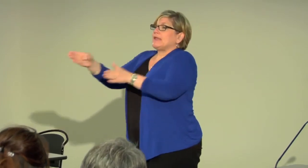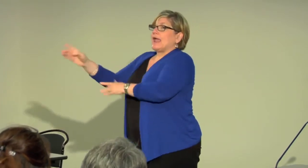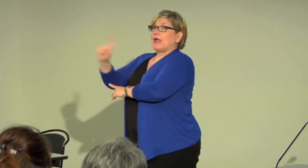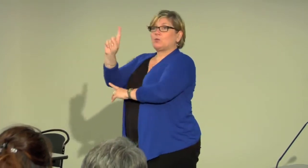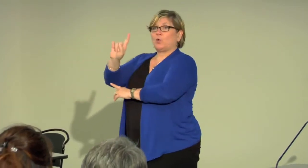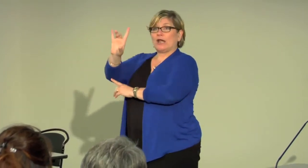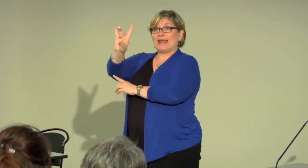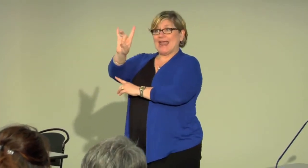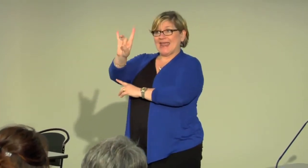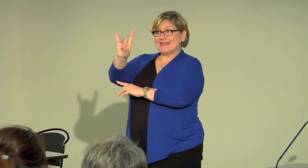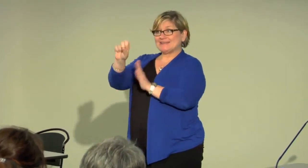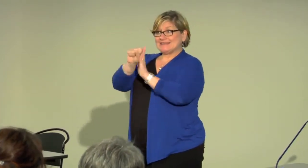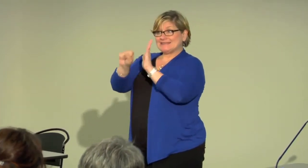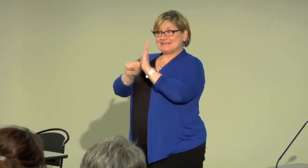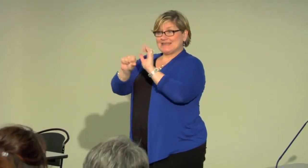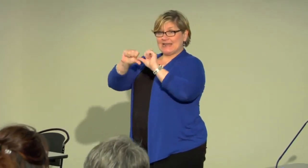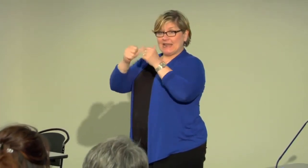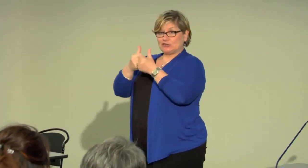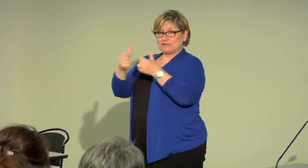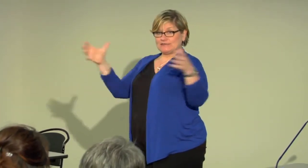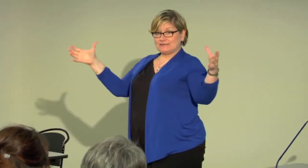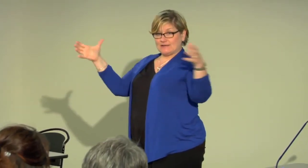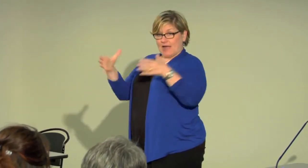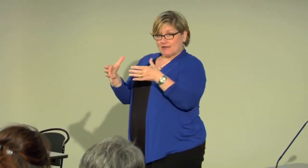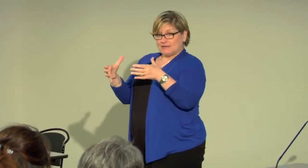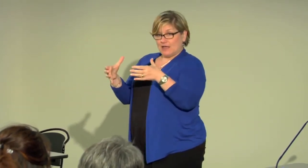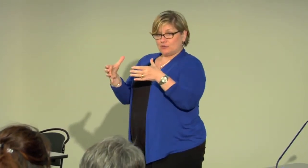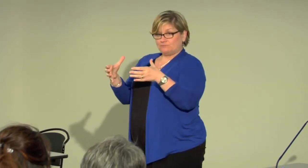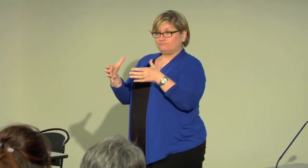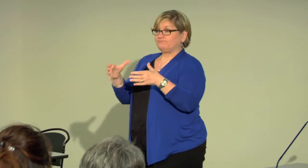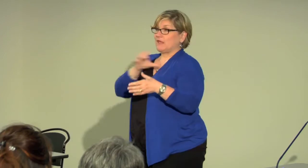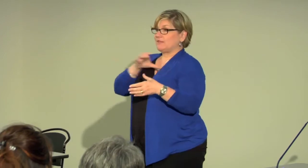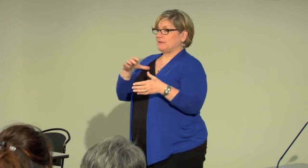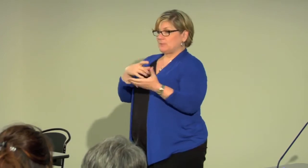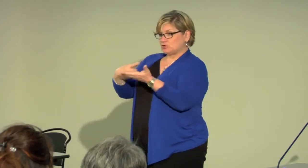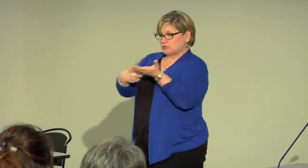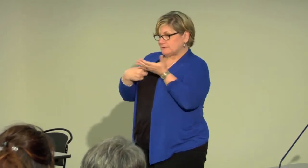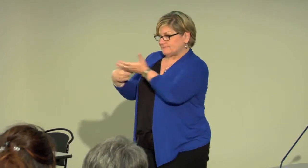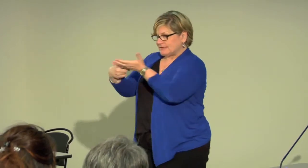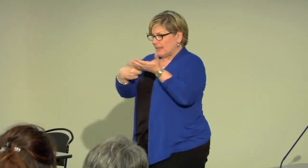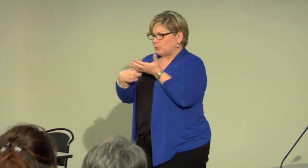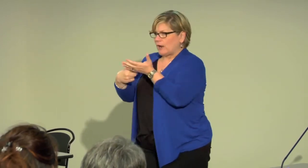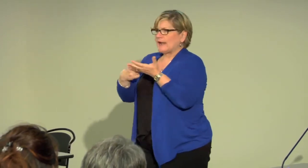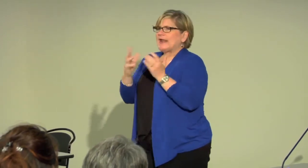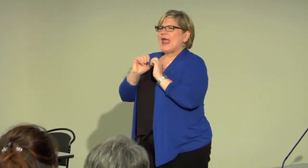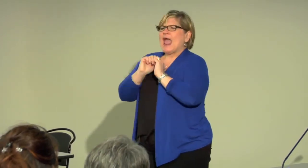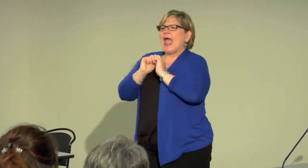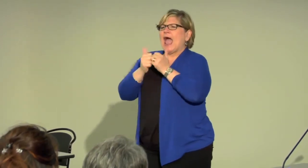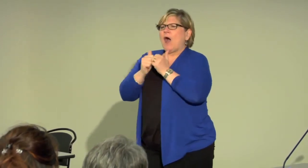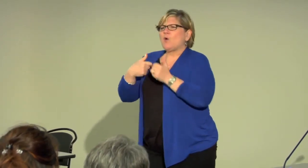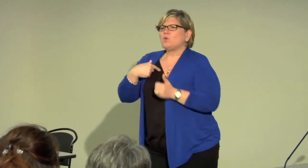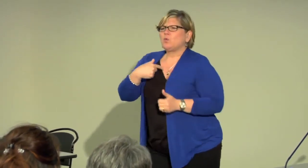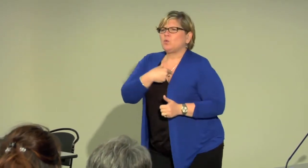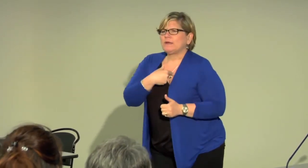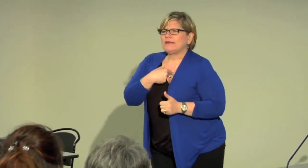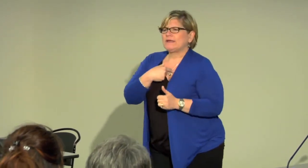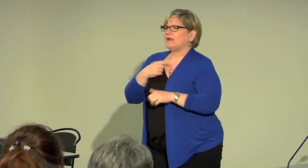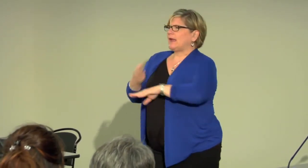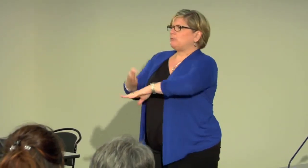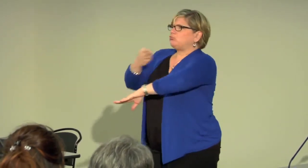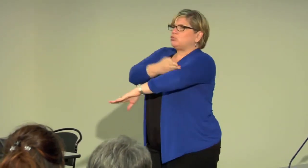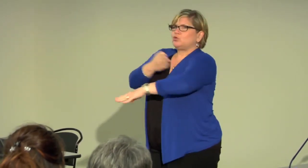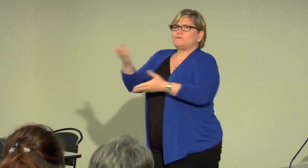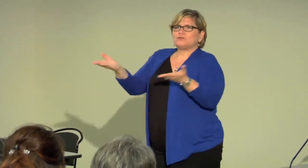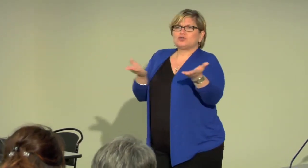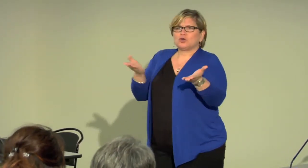And what that actually is a plan where eight state agencies have come together, have held